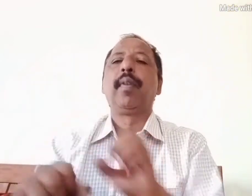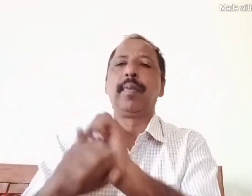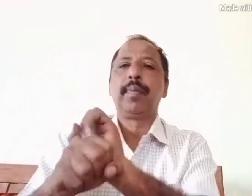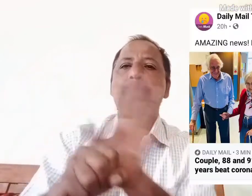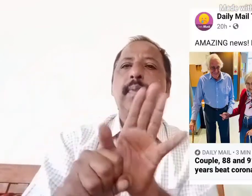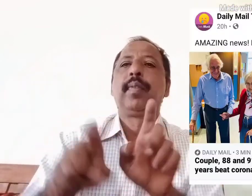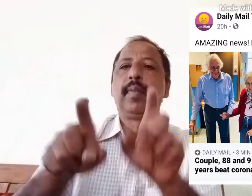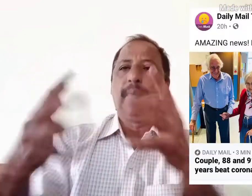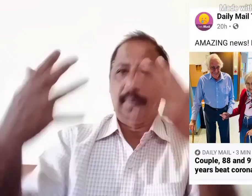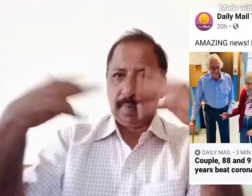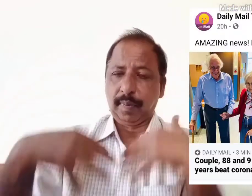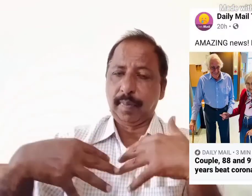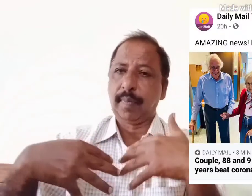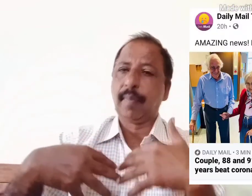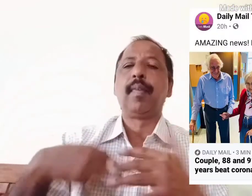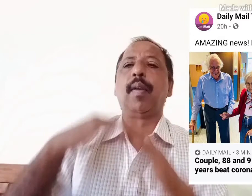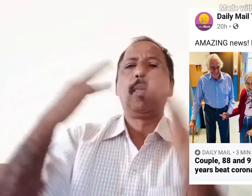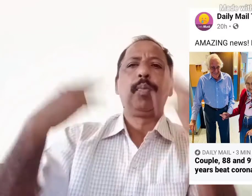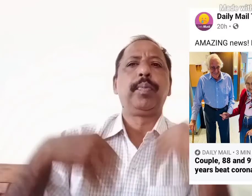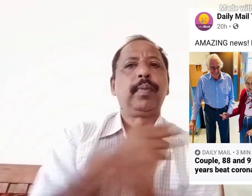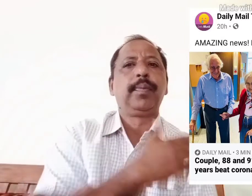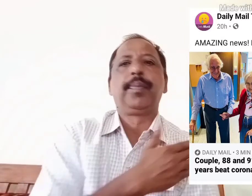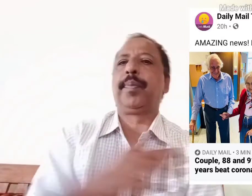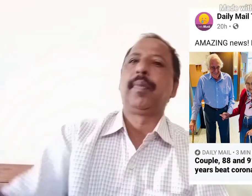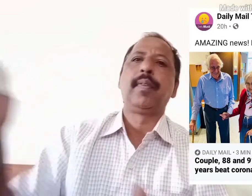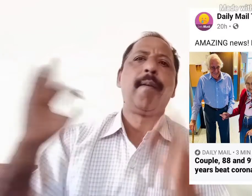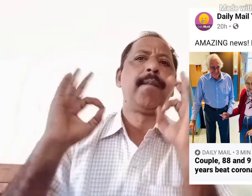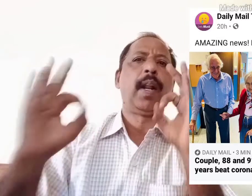point the if you are our